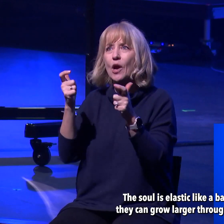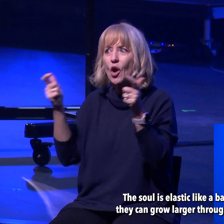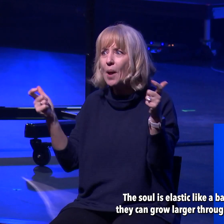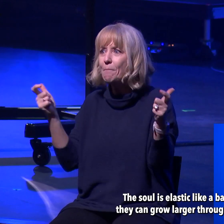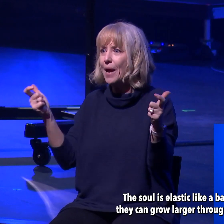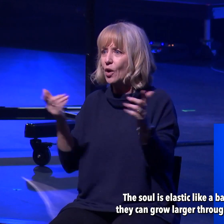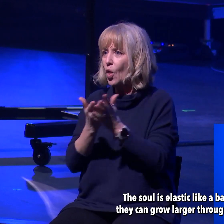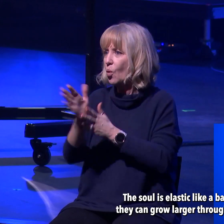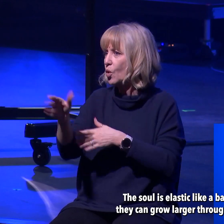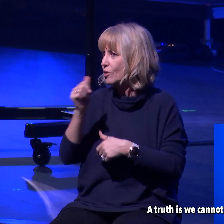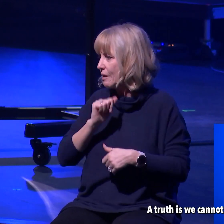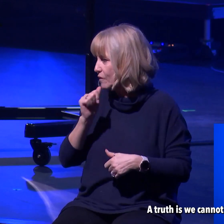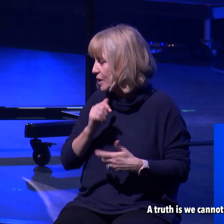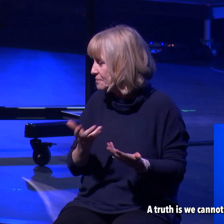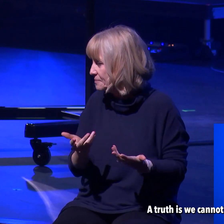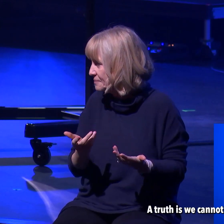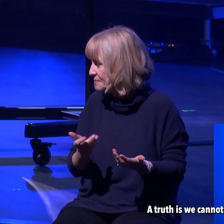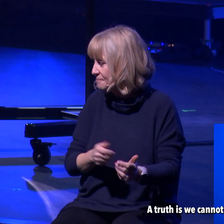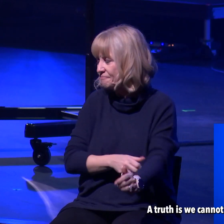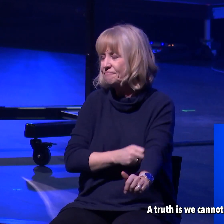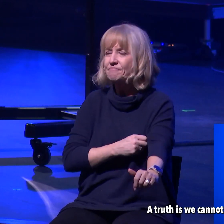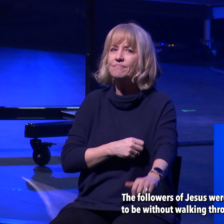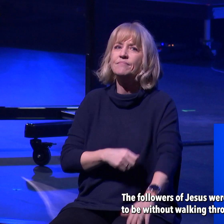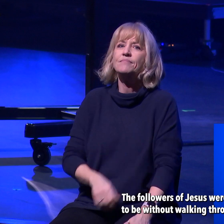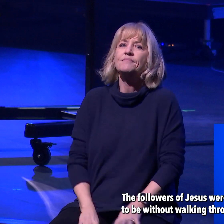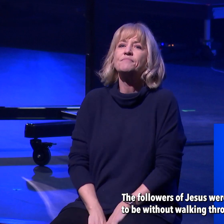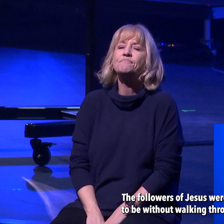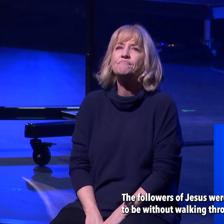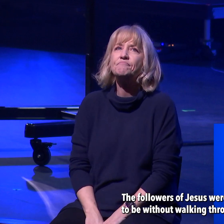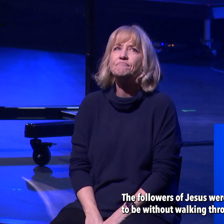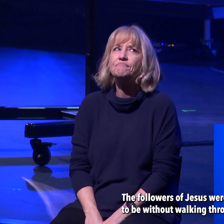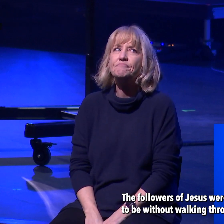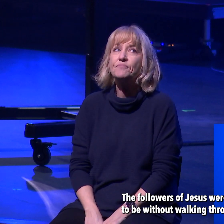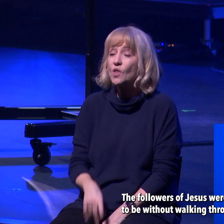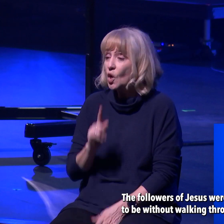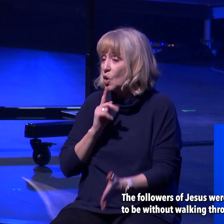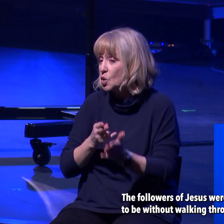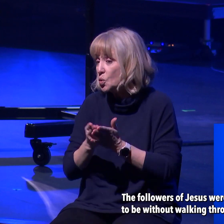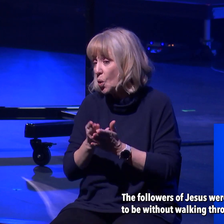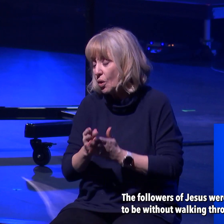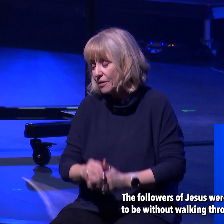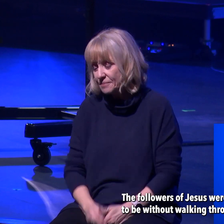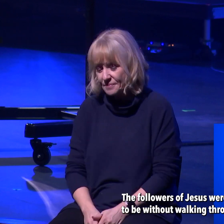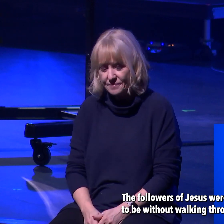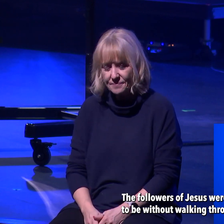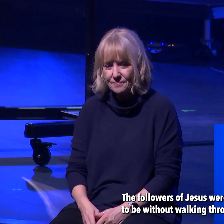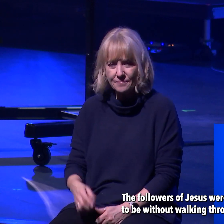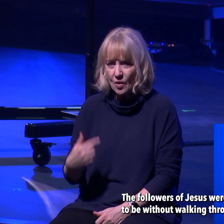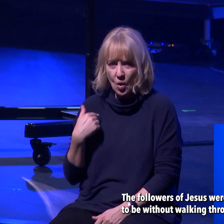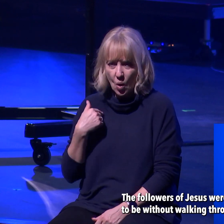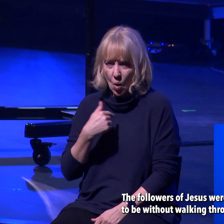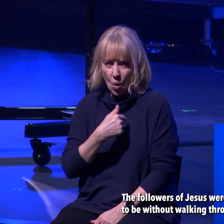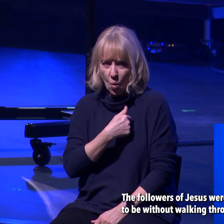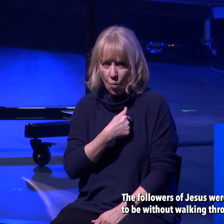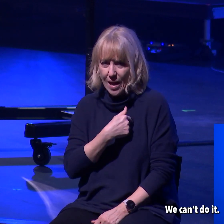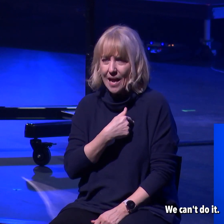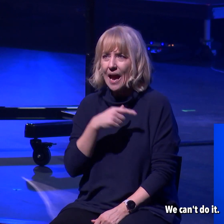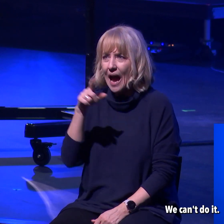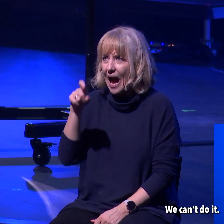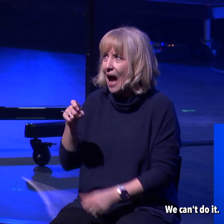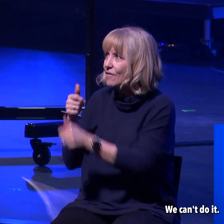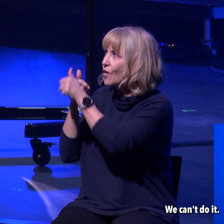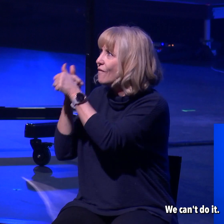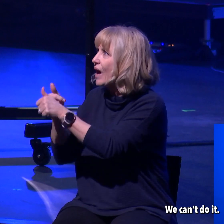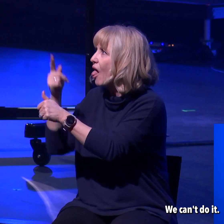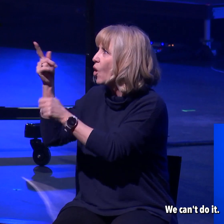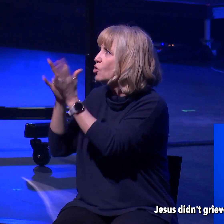suffering. The truth is that we cannot be the followers of Jesus we're called to be without walking through grief. We can't